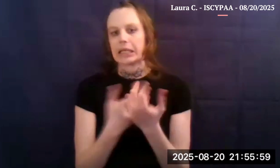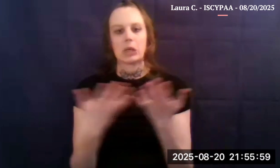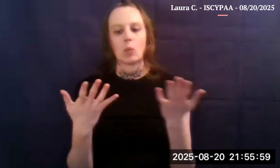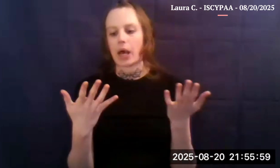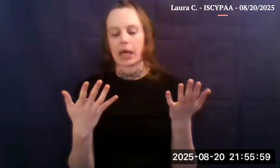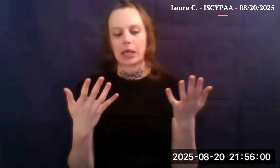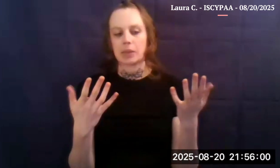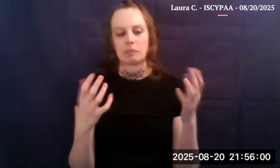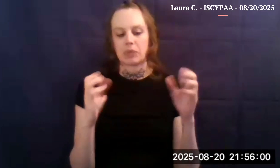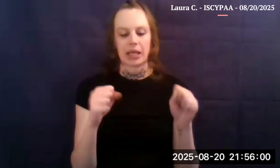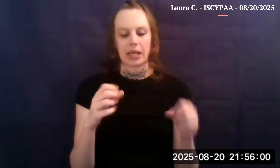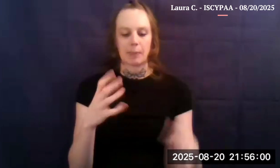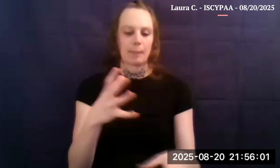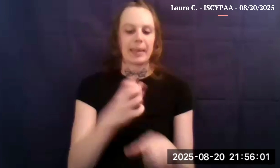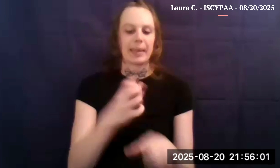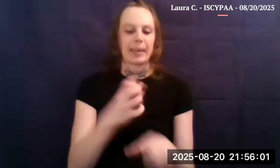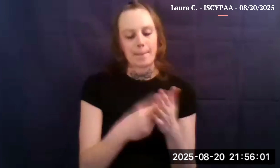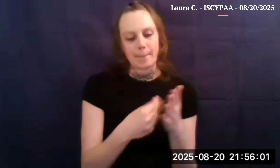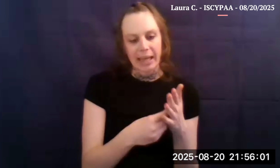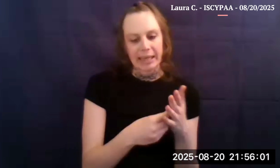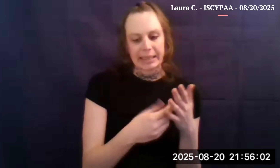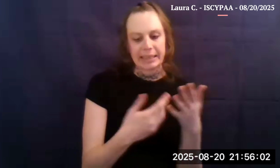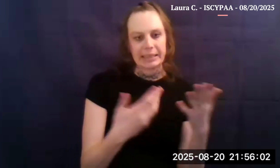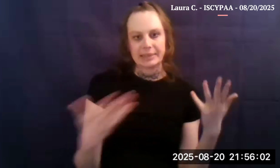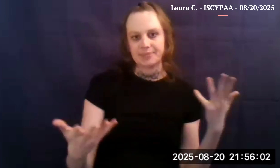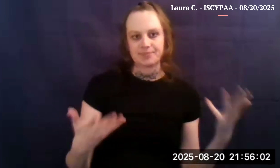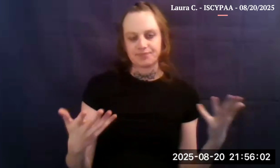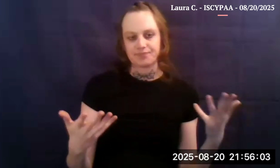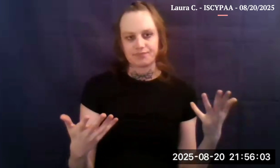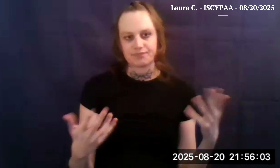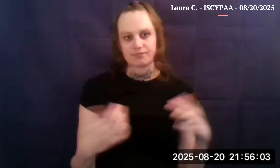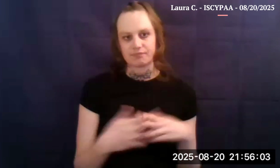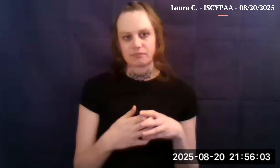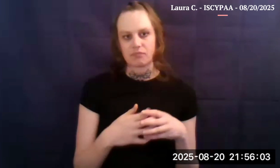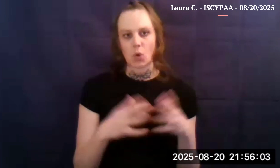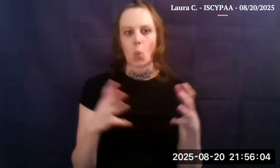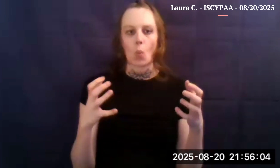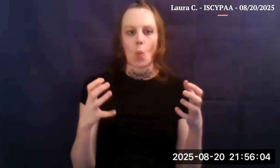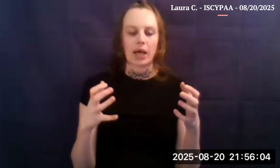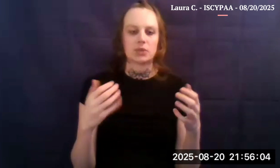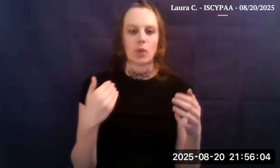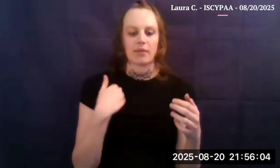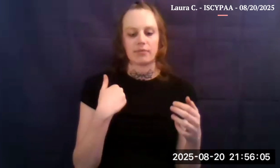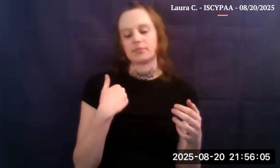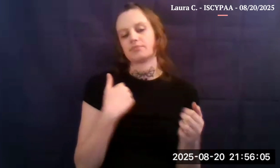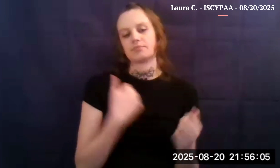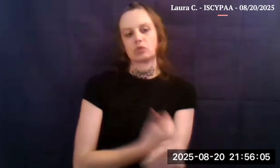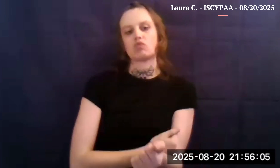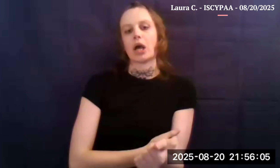myself in that constant state of just like numbness.